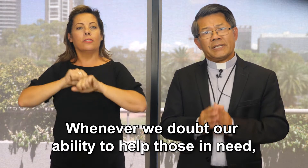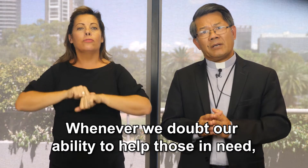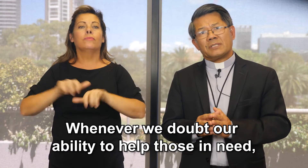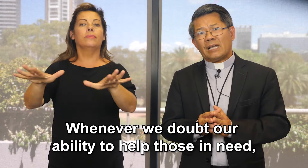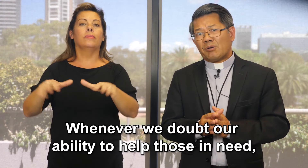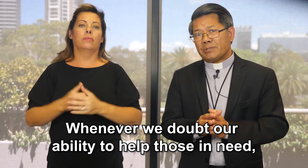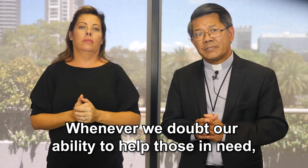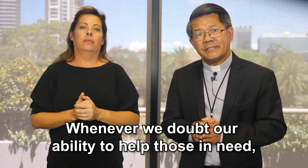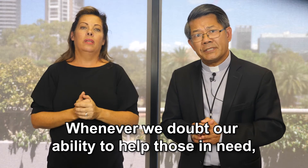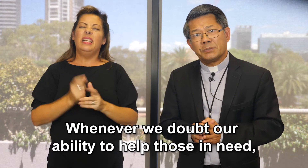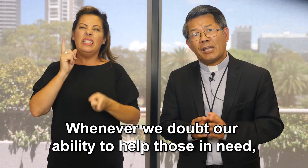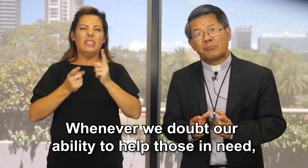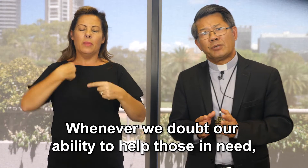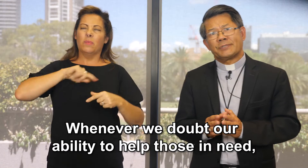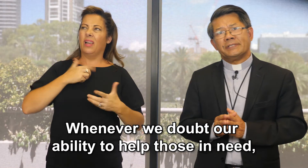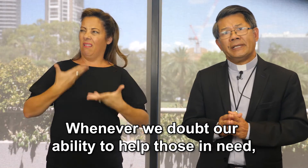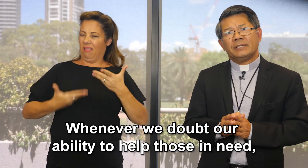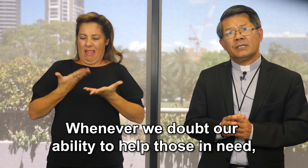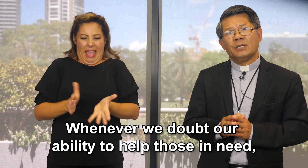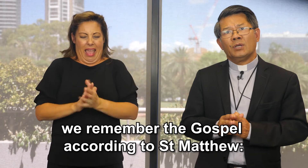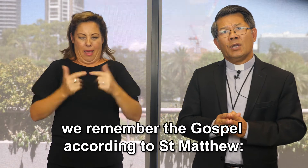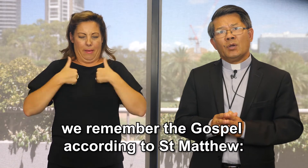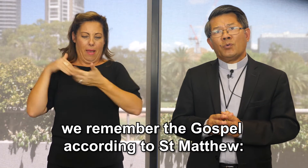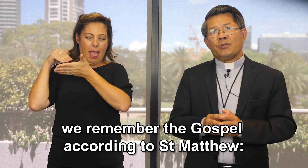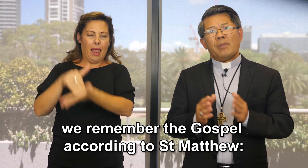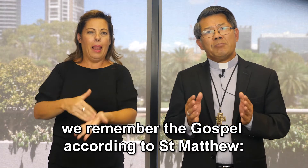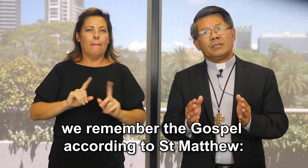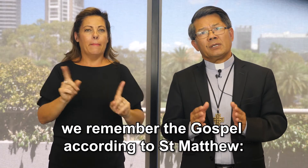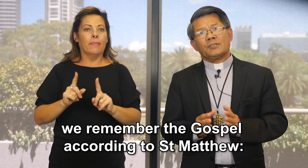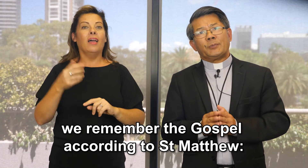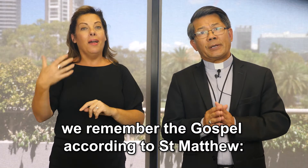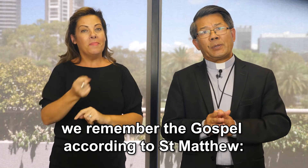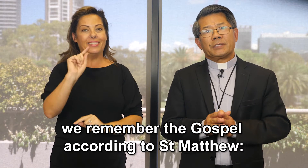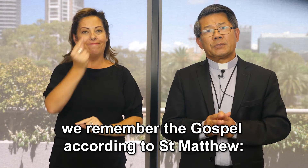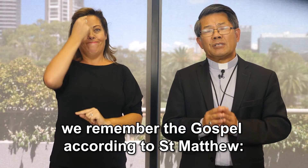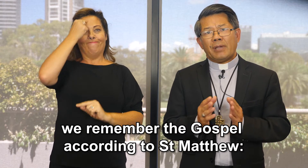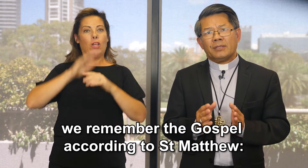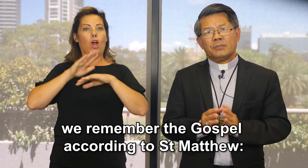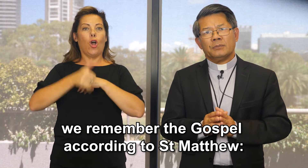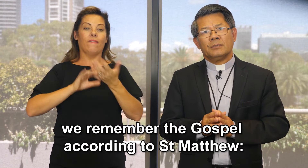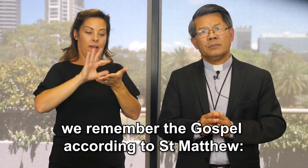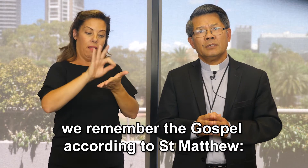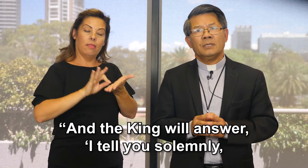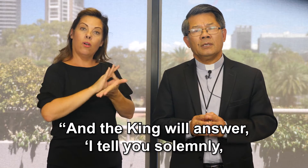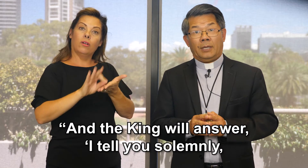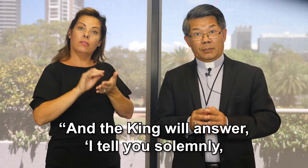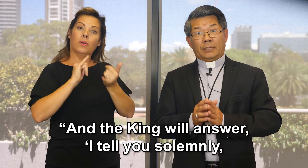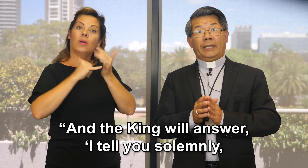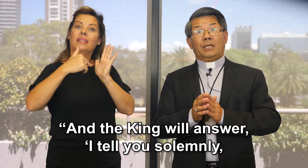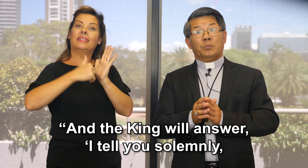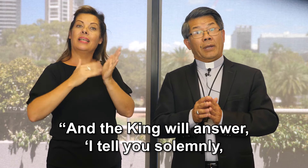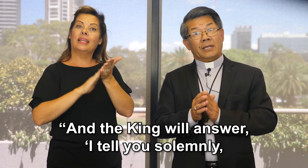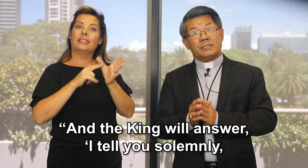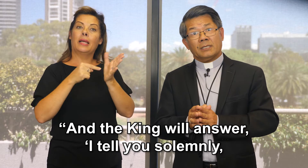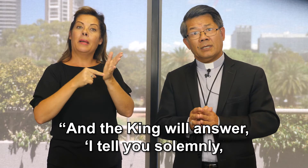Whenever we doubt our ability to help those in need, we remember the Gospel according to St. Matthew, "And the